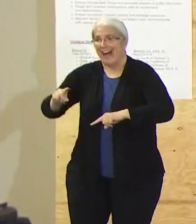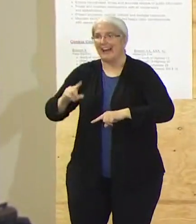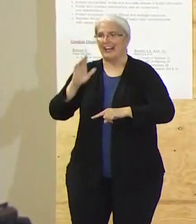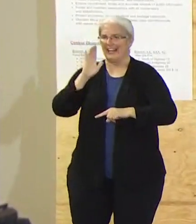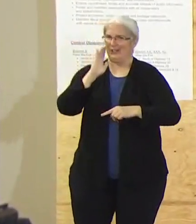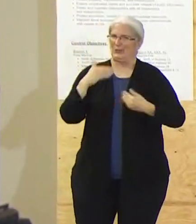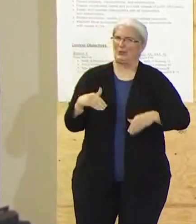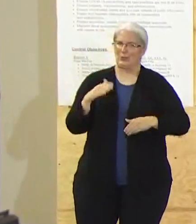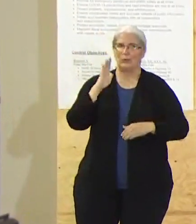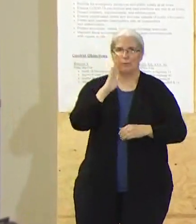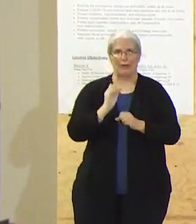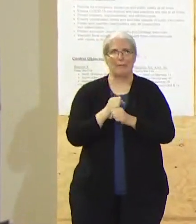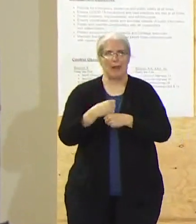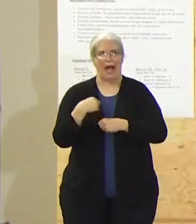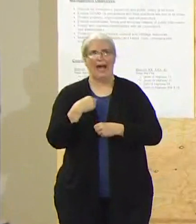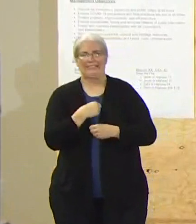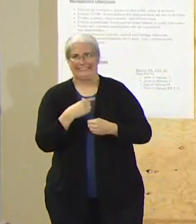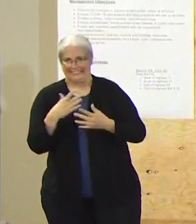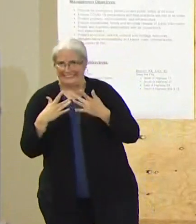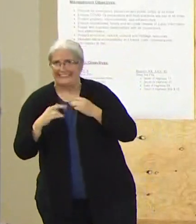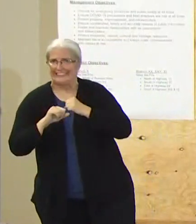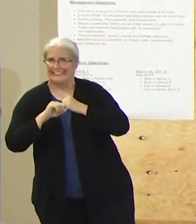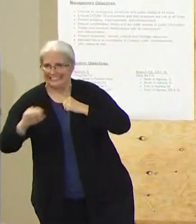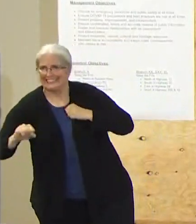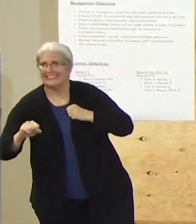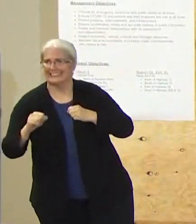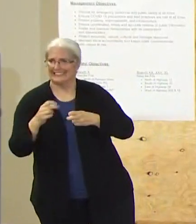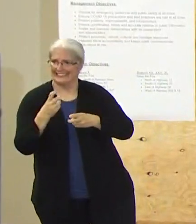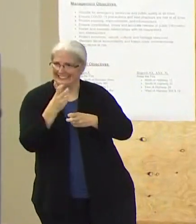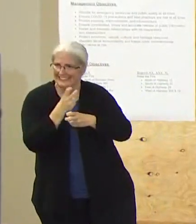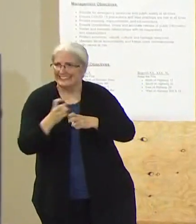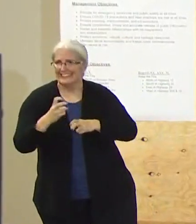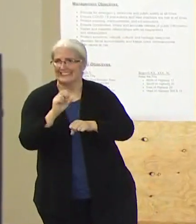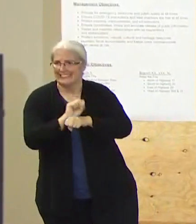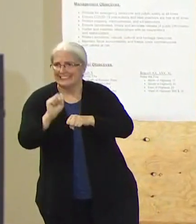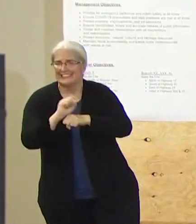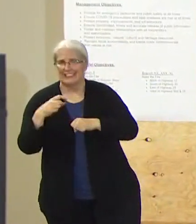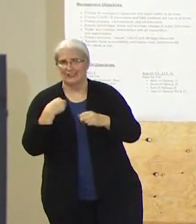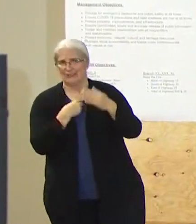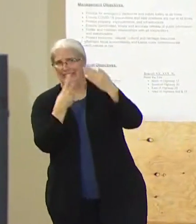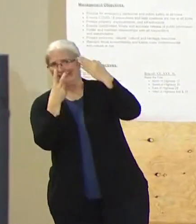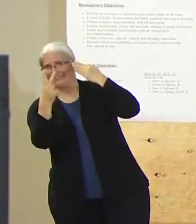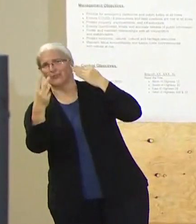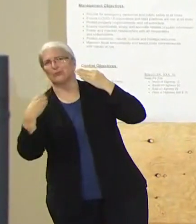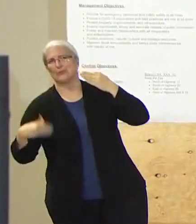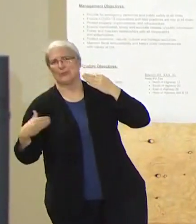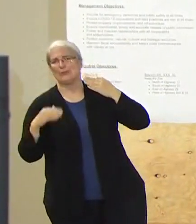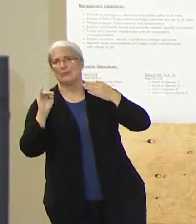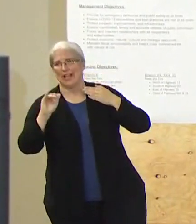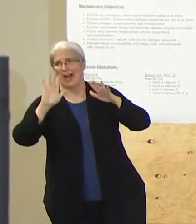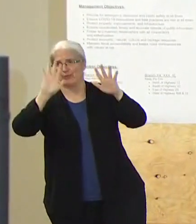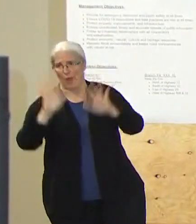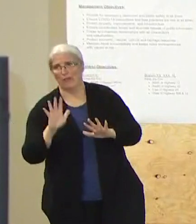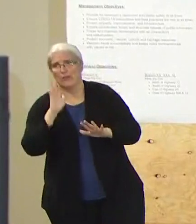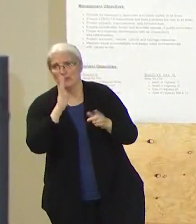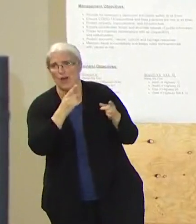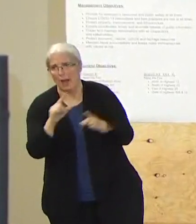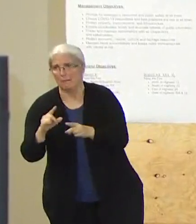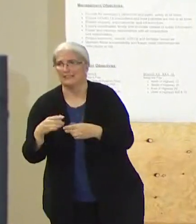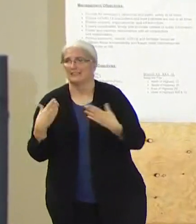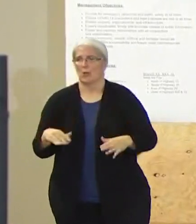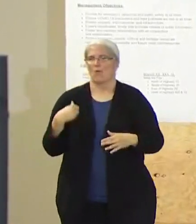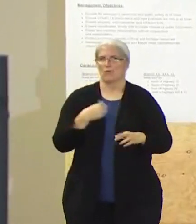that in our mindset and in our anticipation in terms of, or at least our framework of our emergency planning,